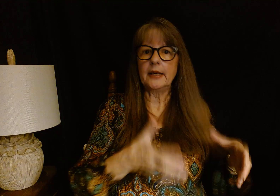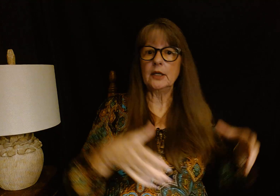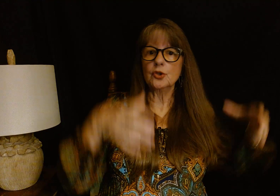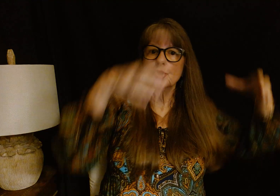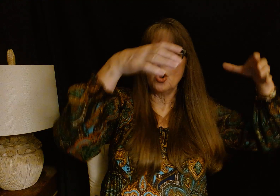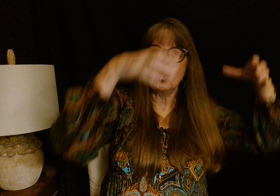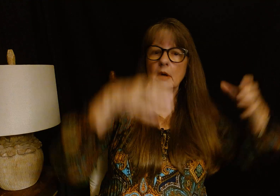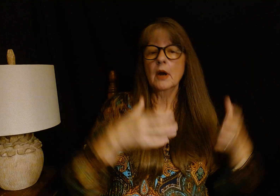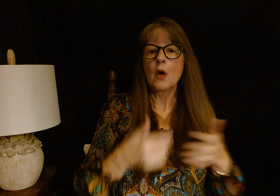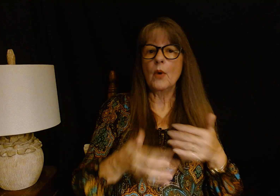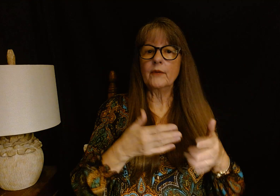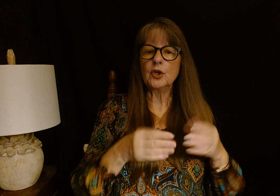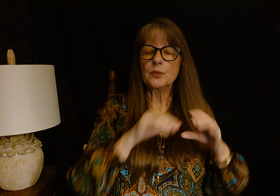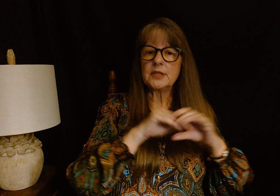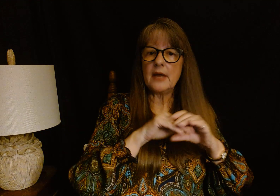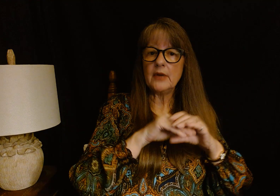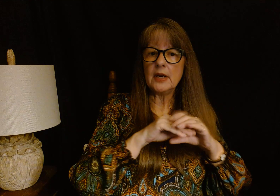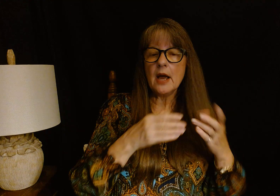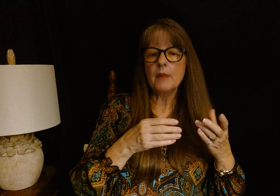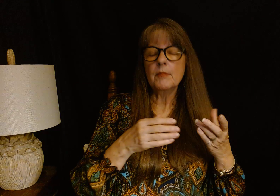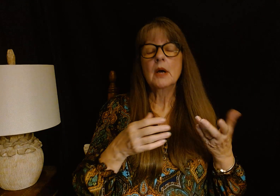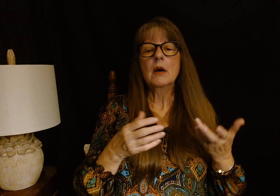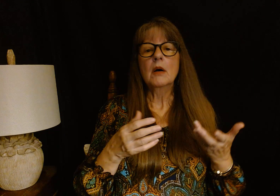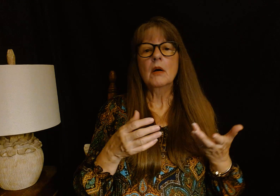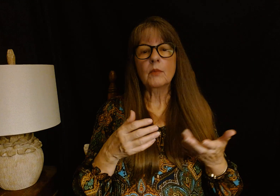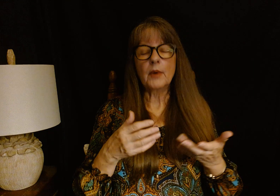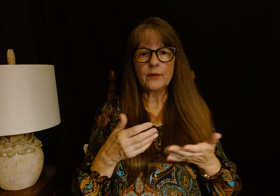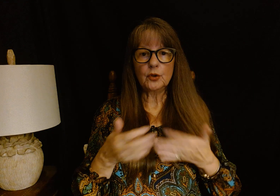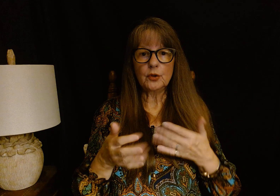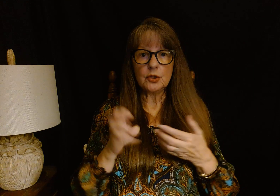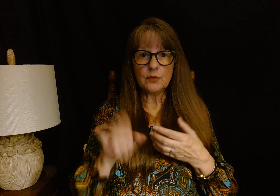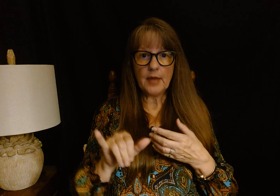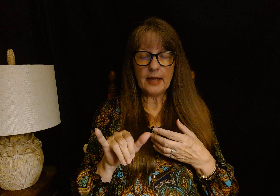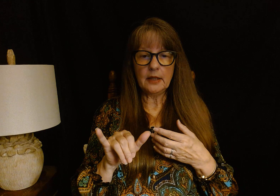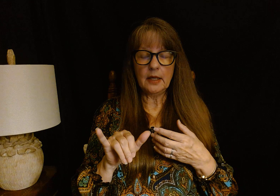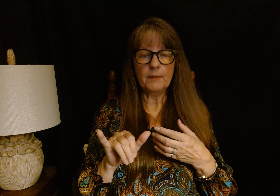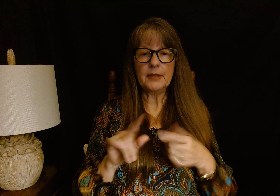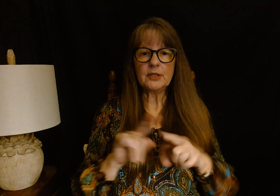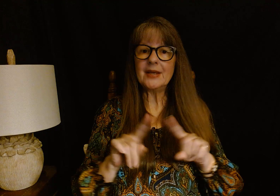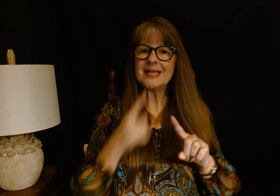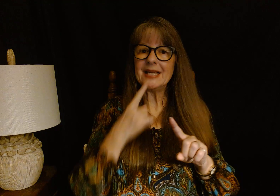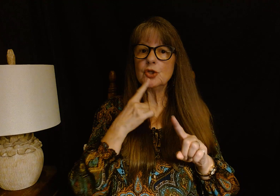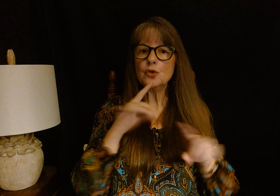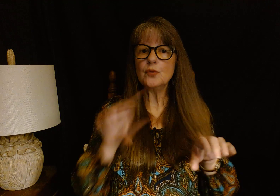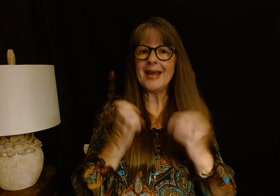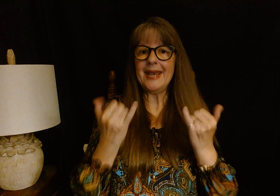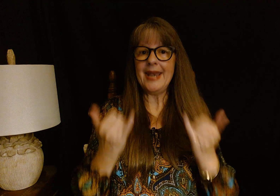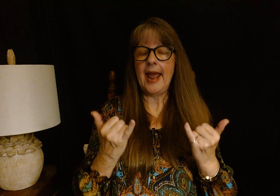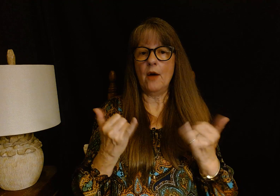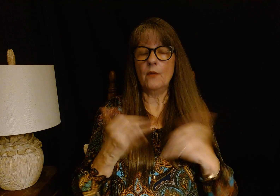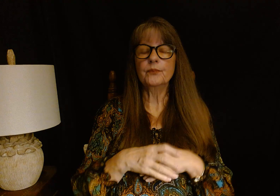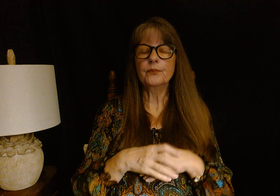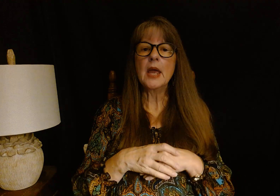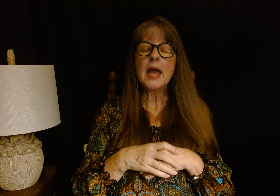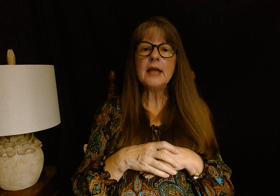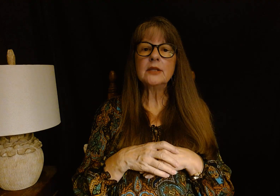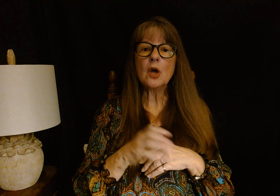in a jar, whatever, you were saving it up or whatever, you could do that. But they said to do that now. And